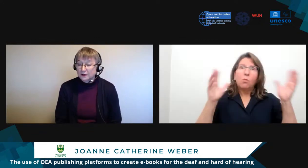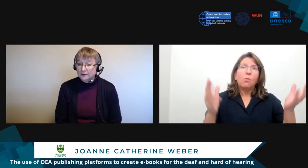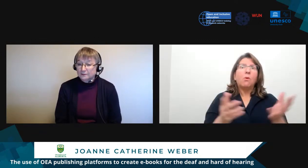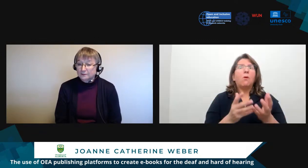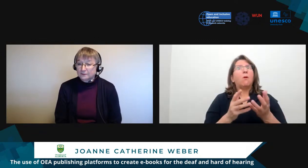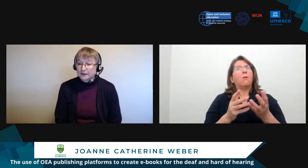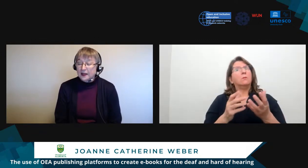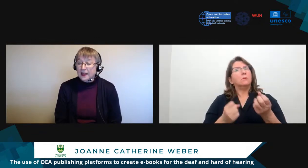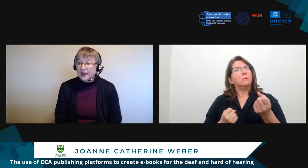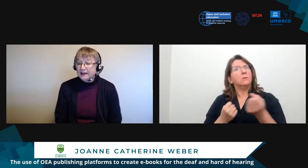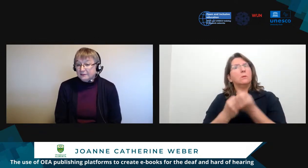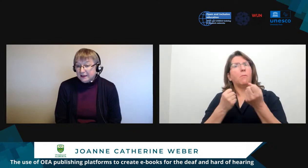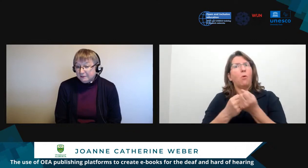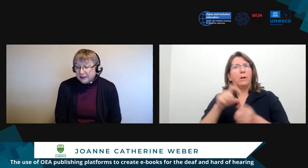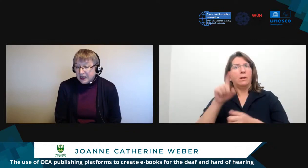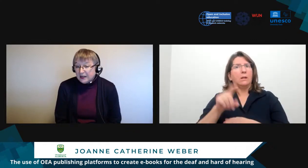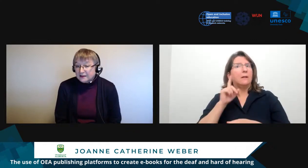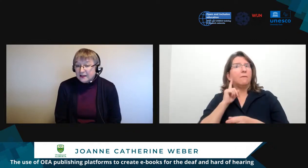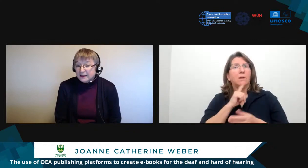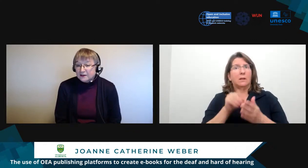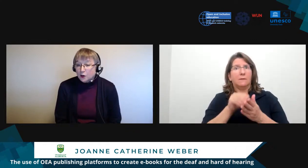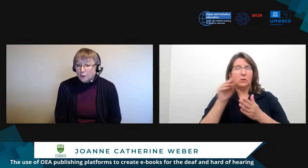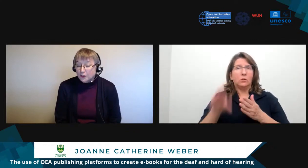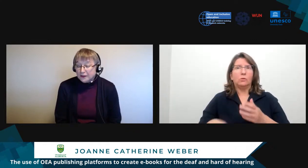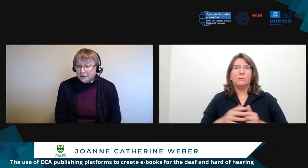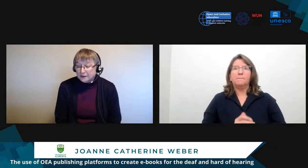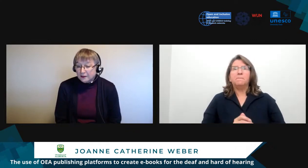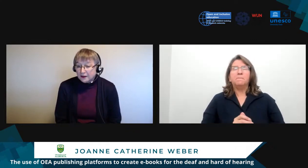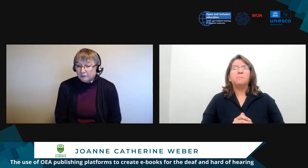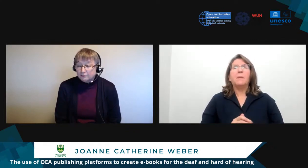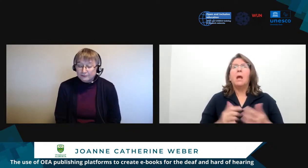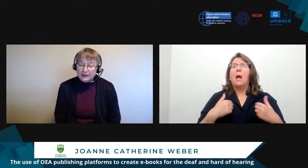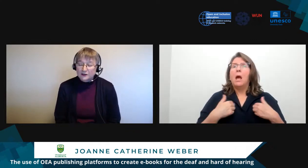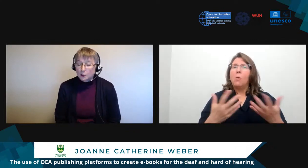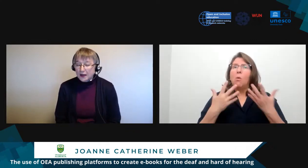learners. And because it's open